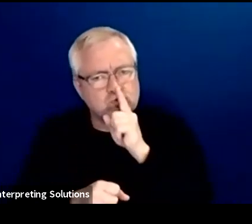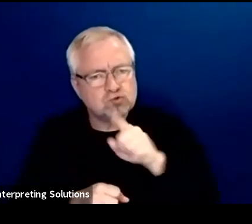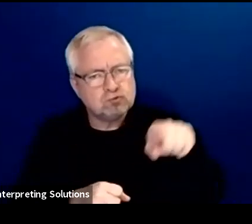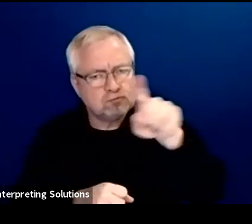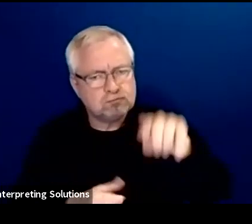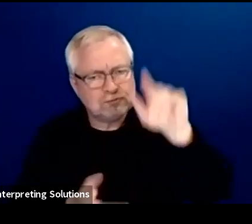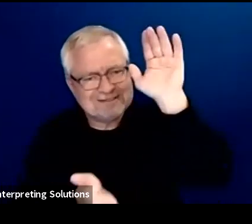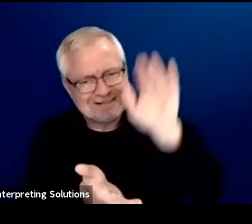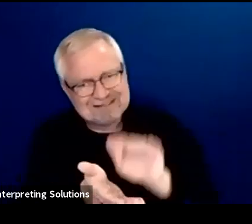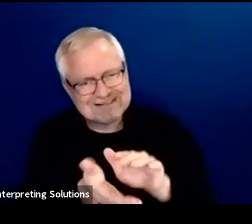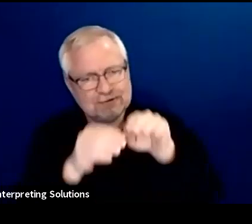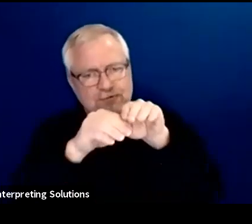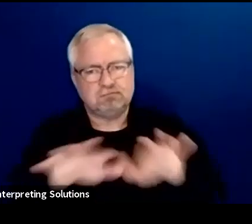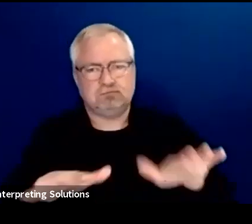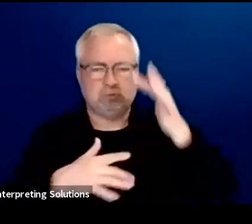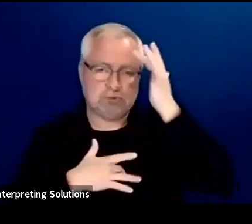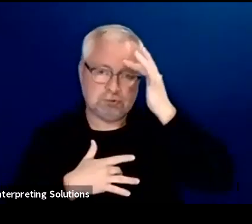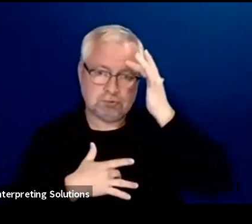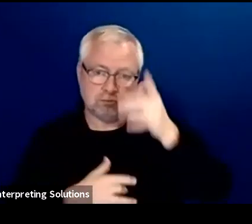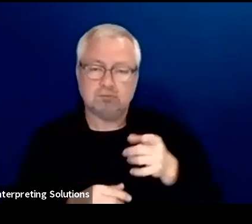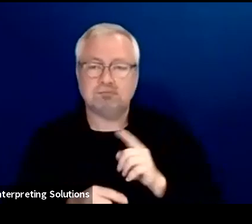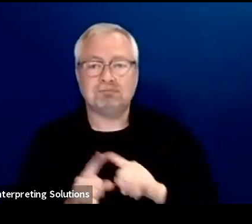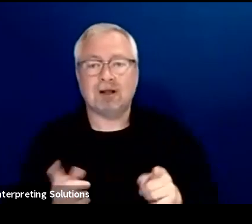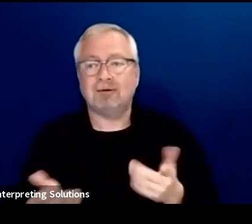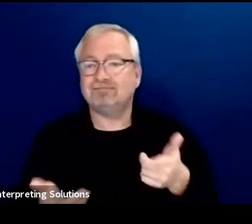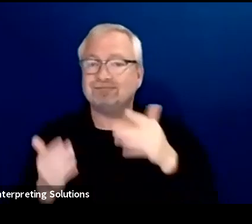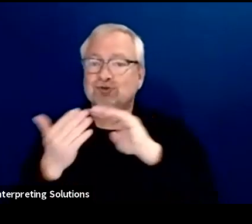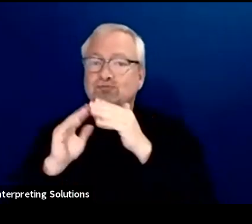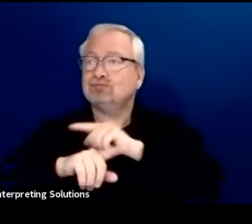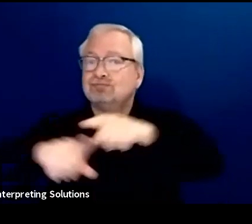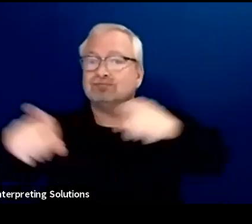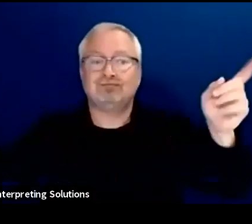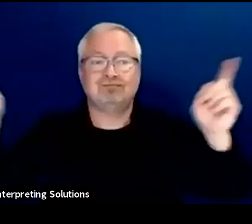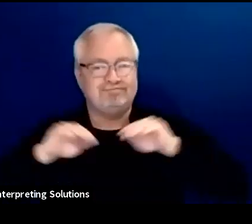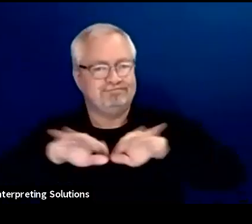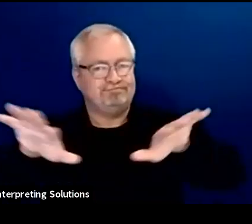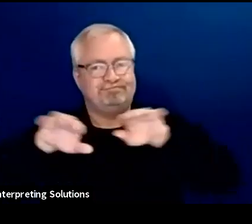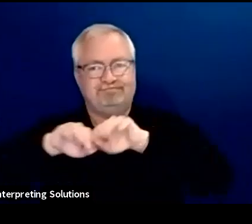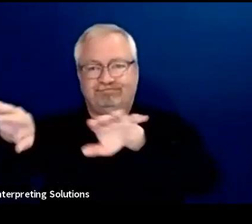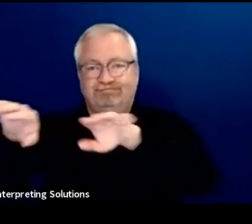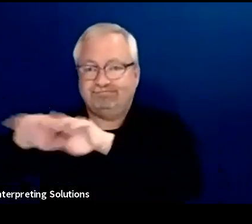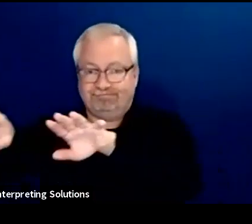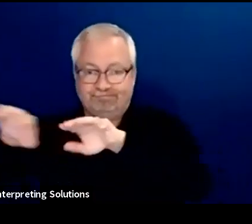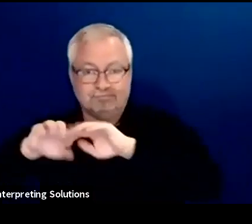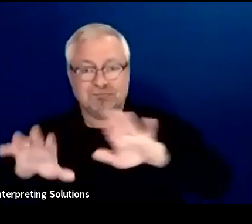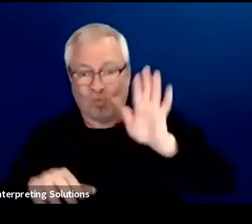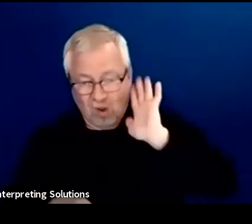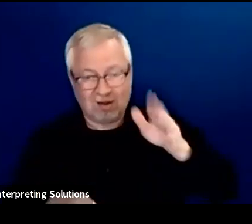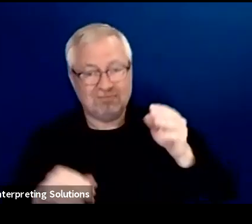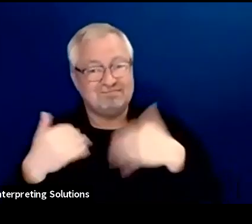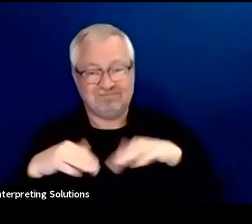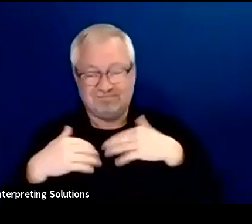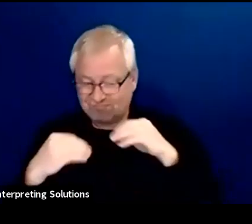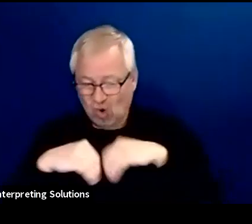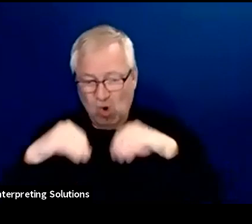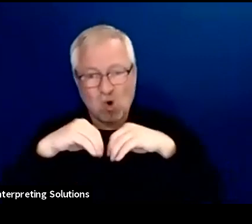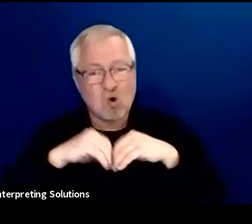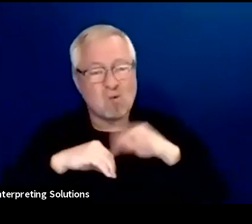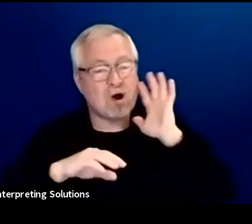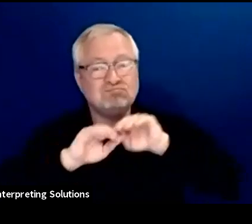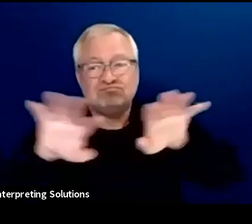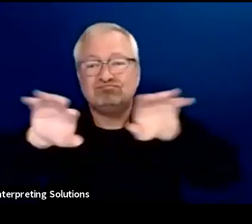community transmission as it is, we should expect that many facilities will have cases, just as many work settings and families